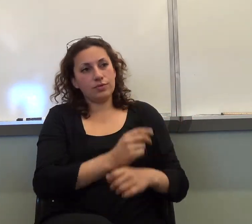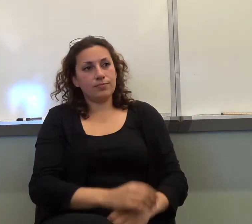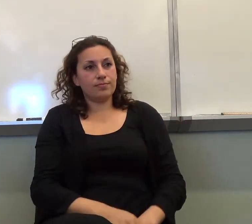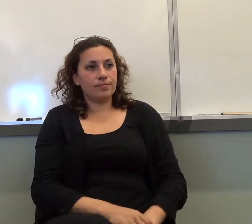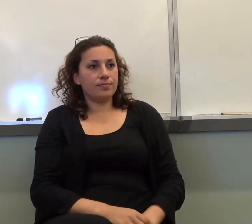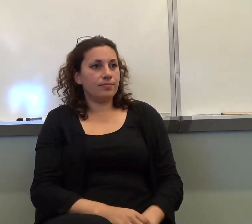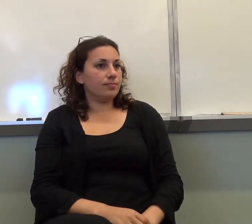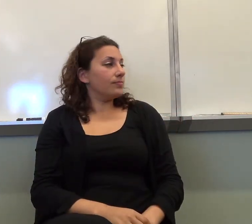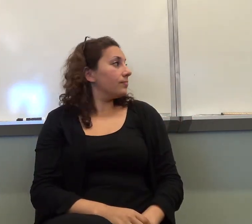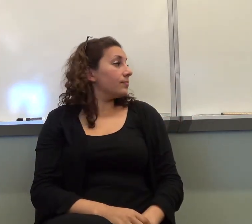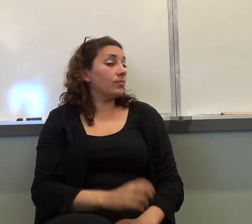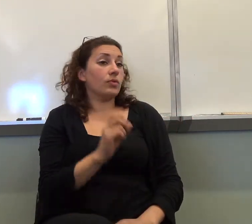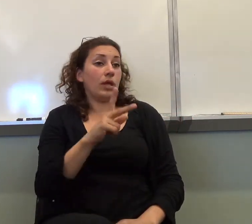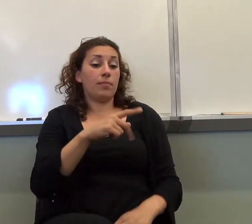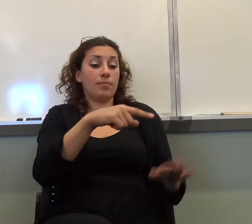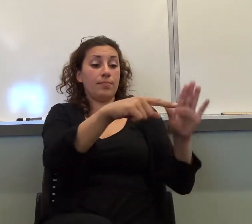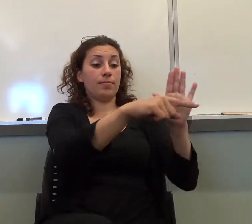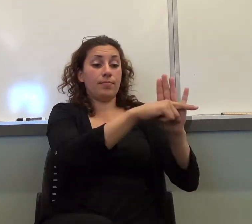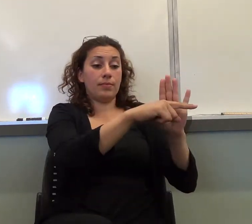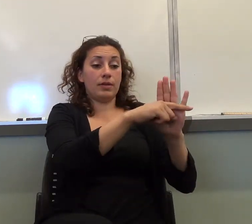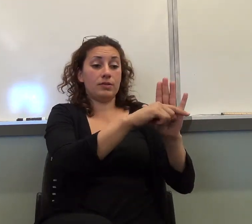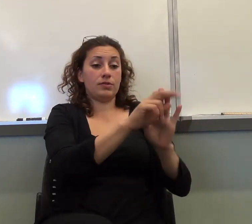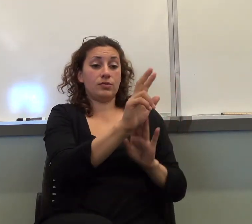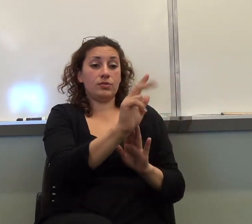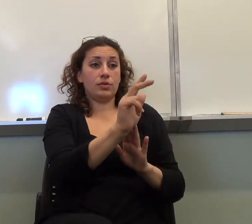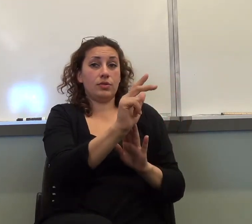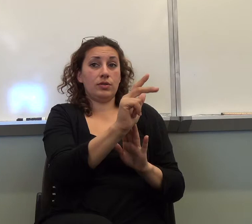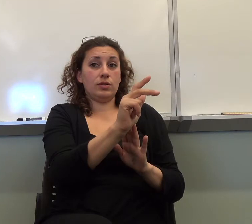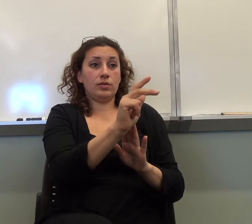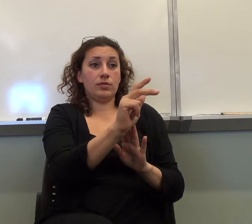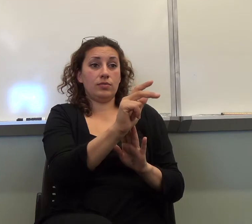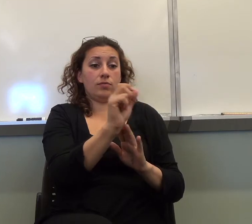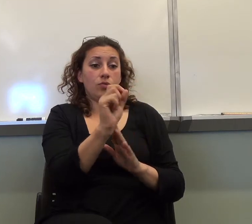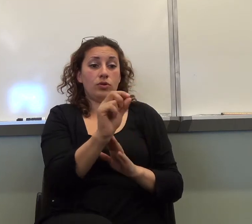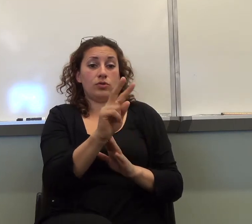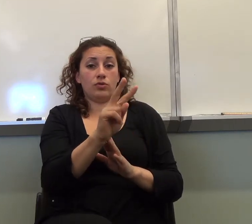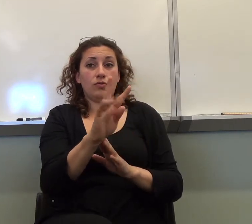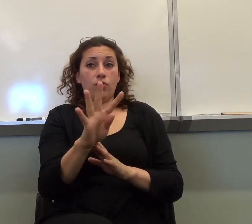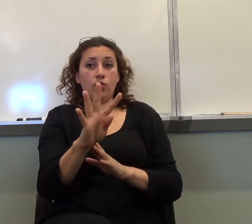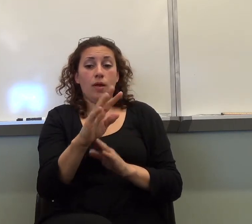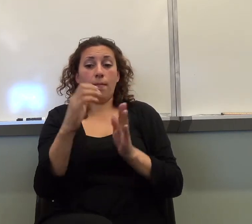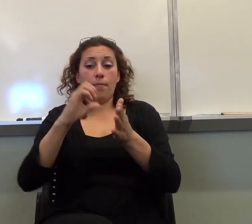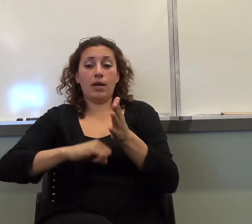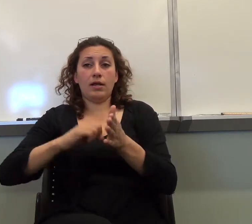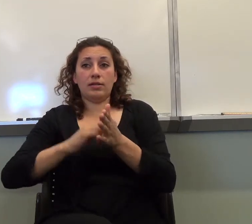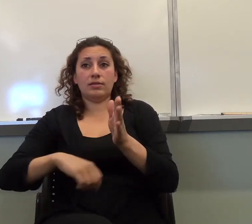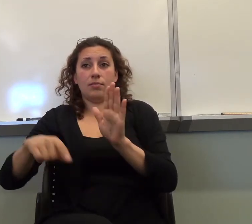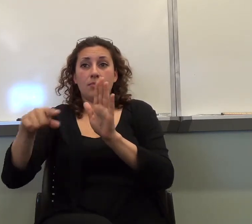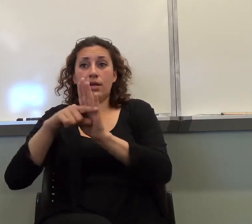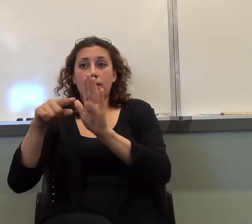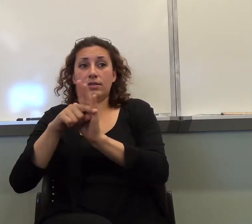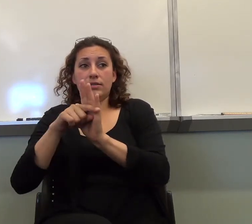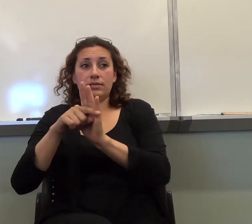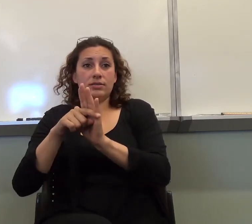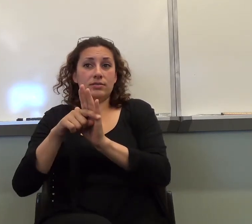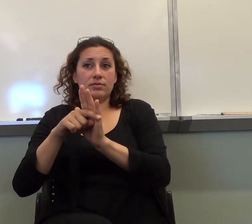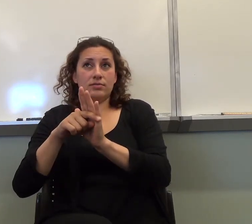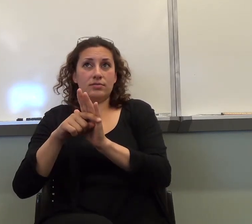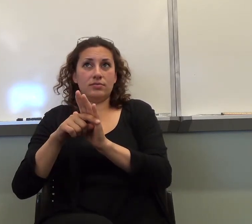All right, a minus 23.24 subtract a minus 90.01. Well, if